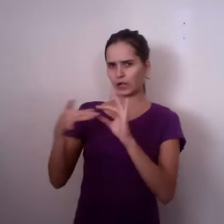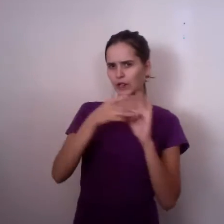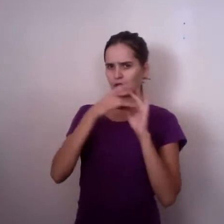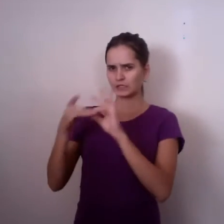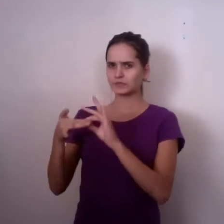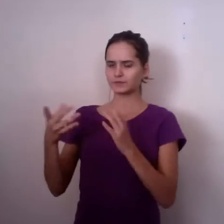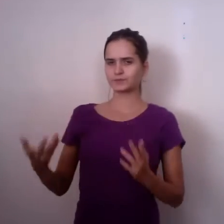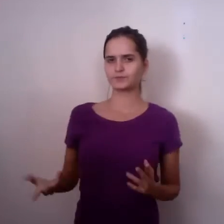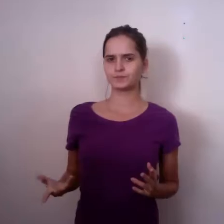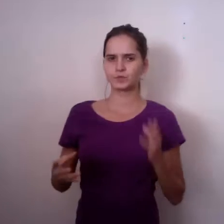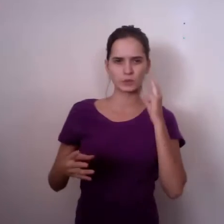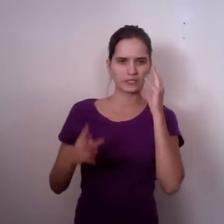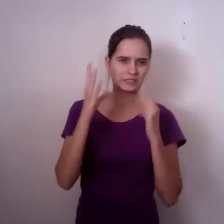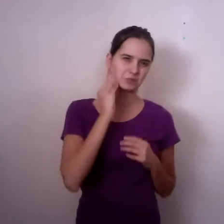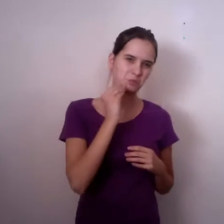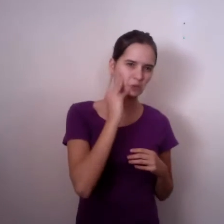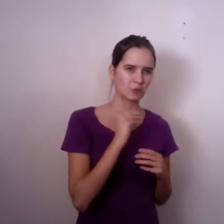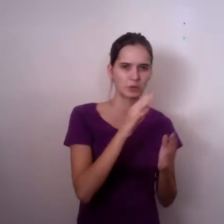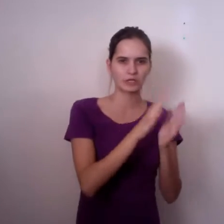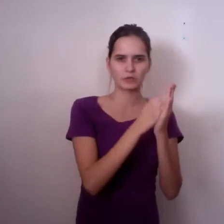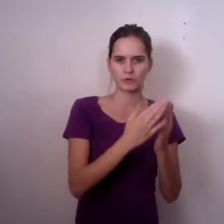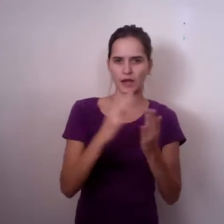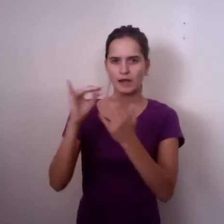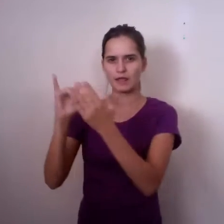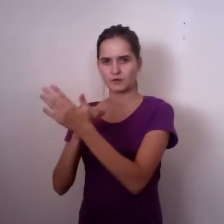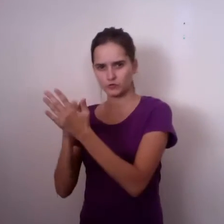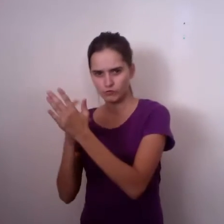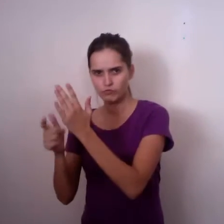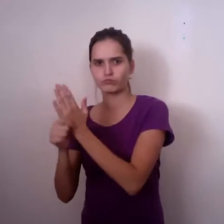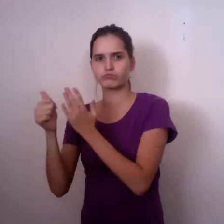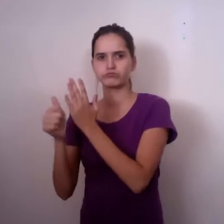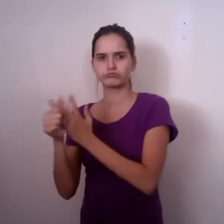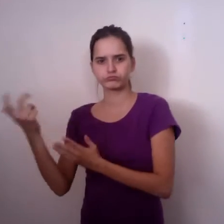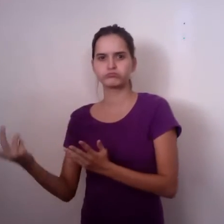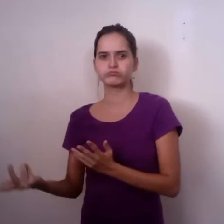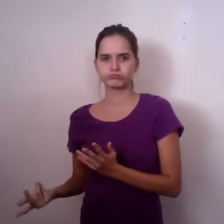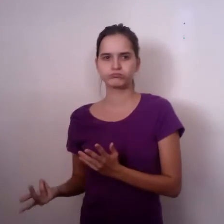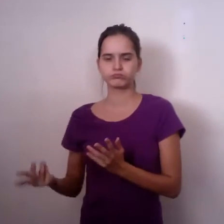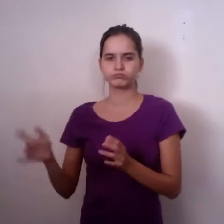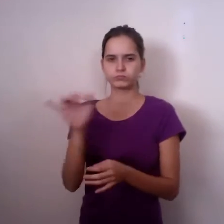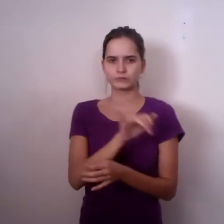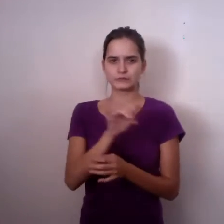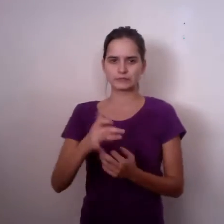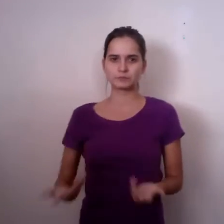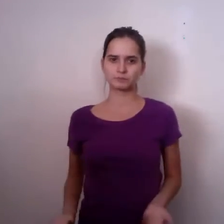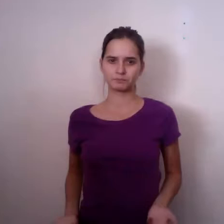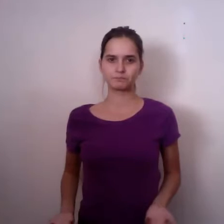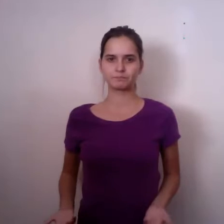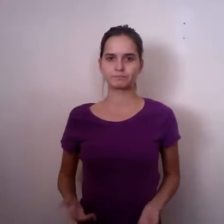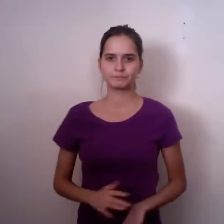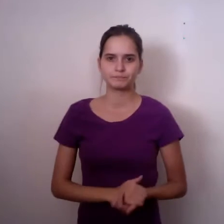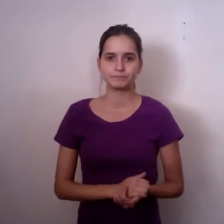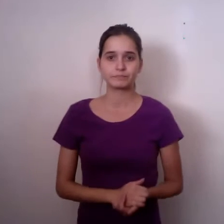then writing from a journal or periodical or some such source. And then they assemble